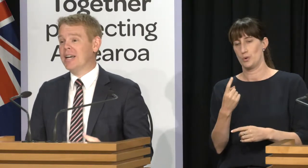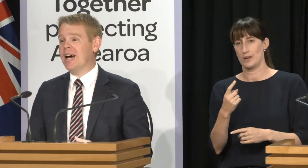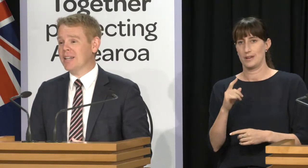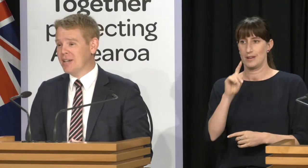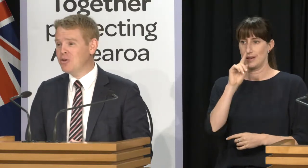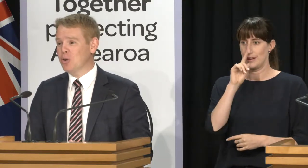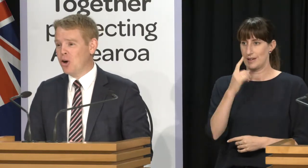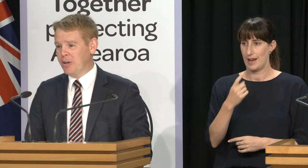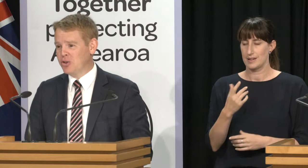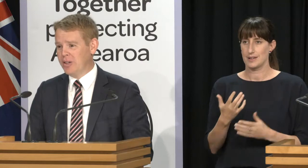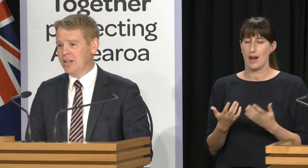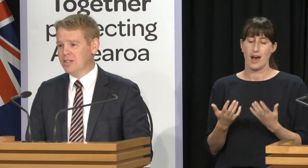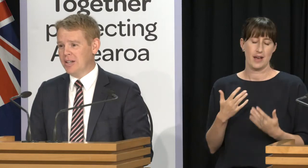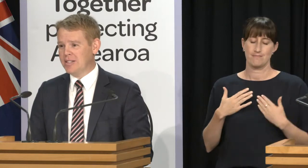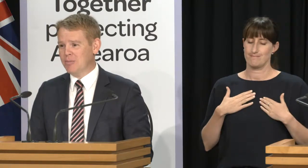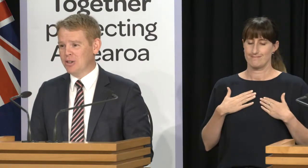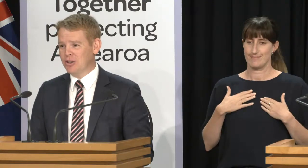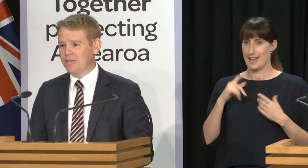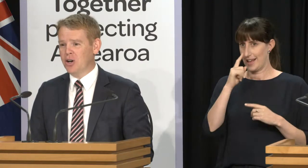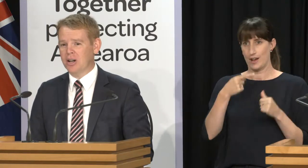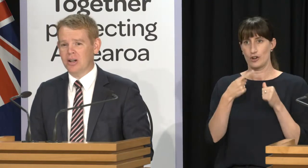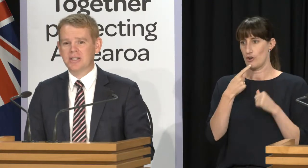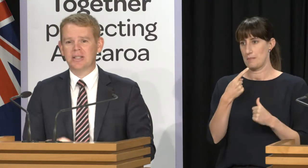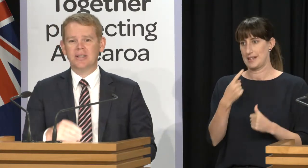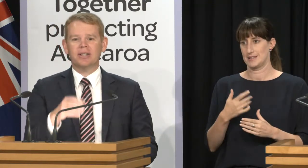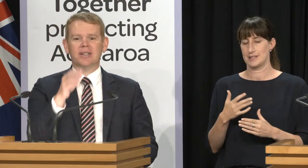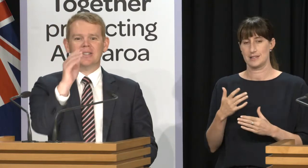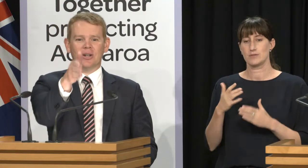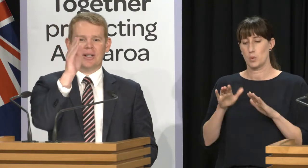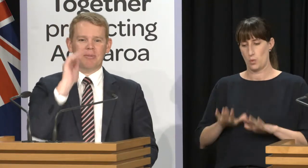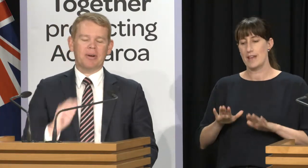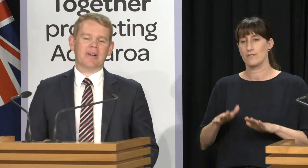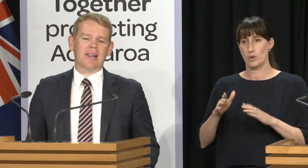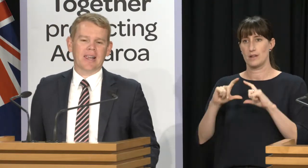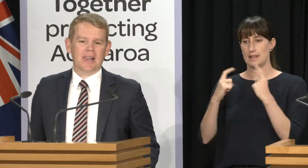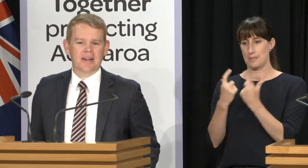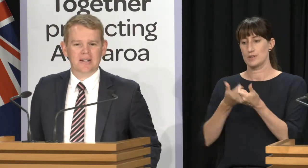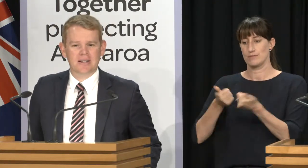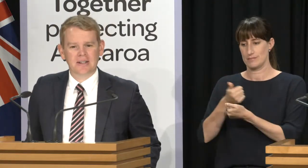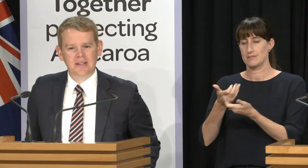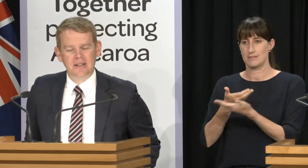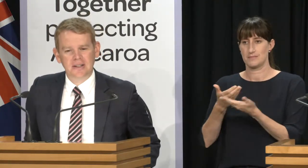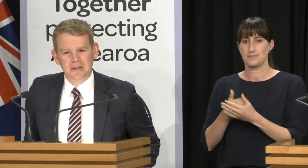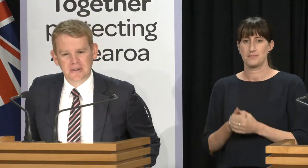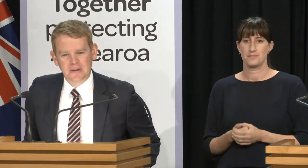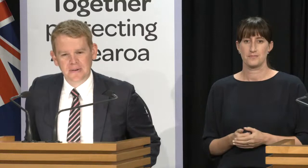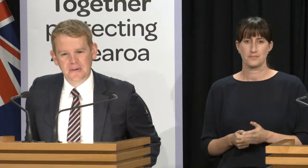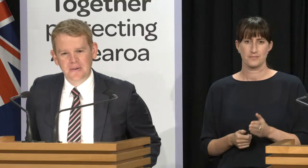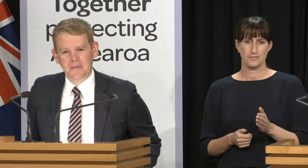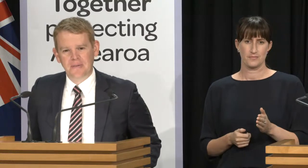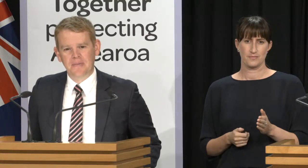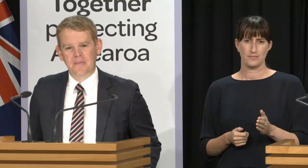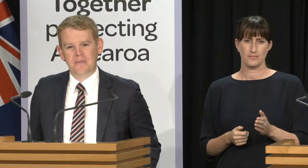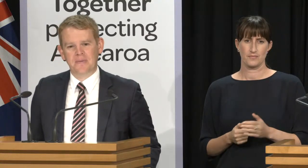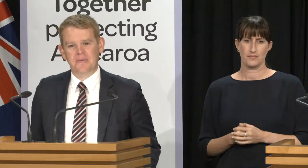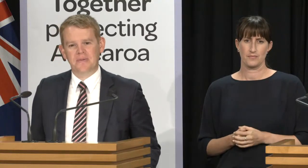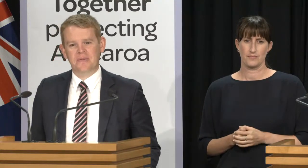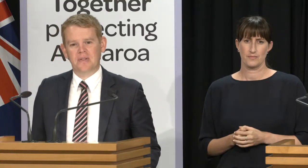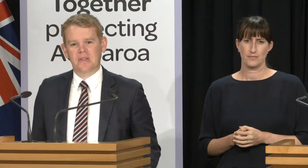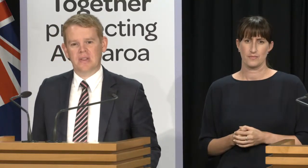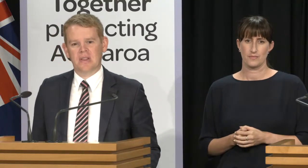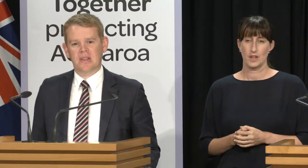I really can't give you a comment on that until that's absolutely finalised. Do you have any concerns for the safety of